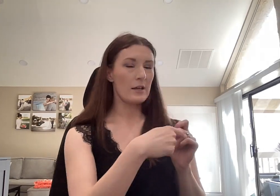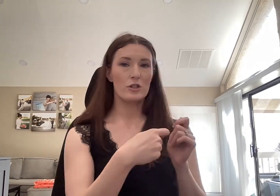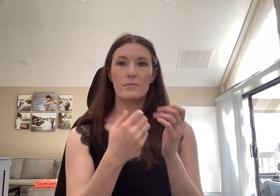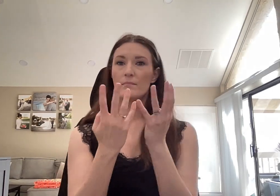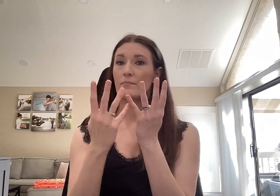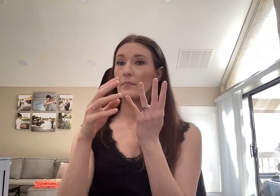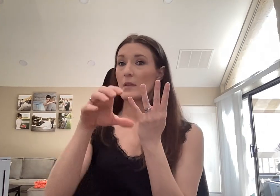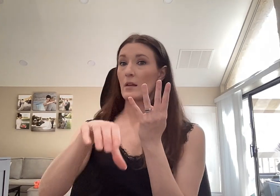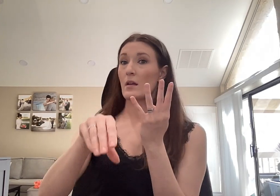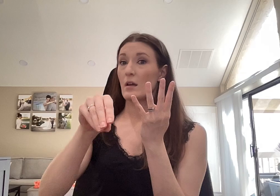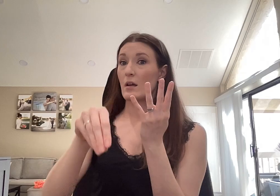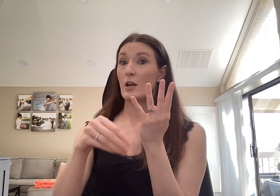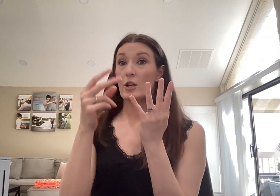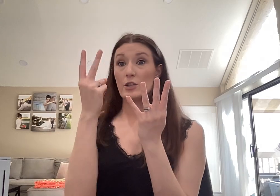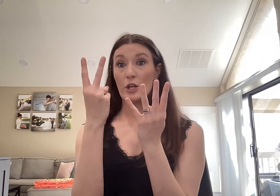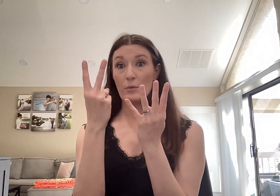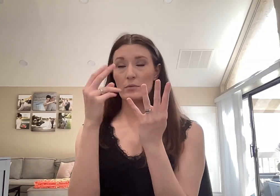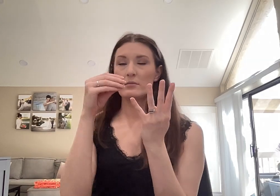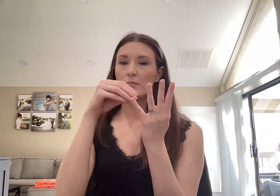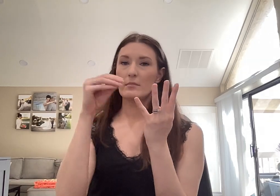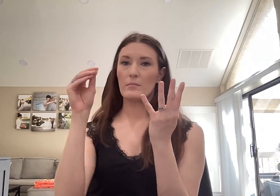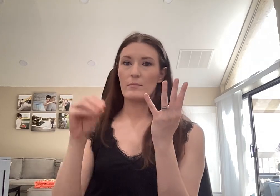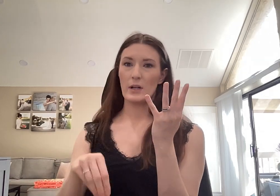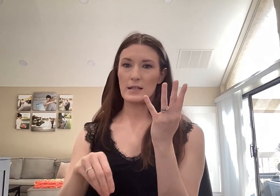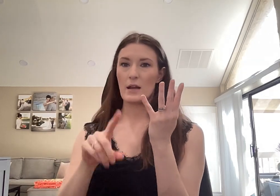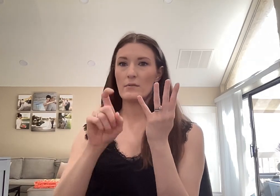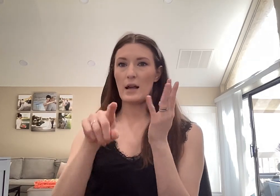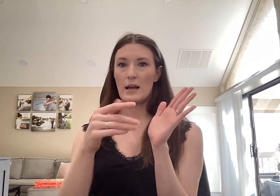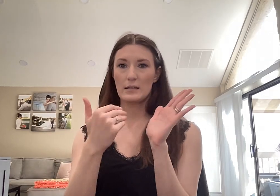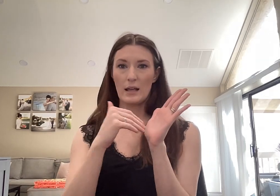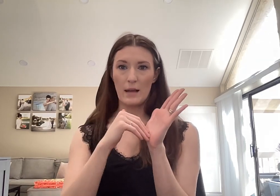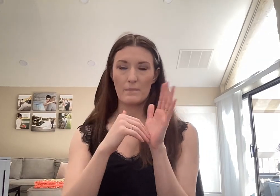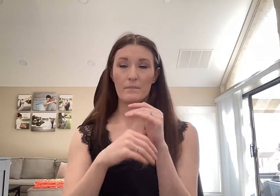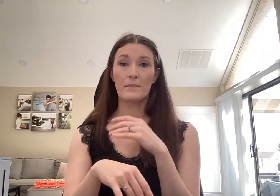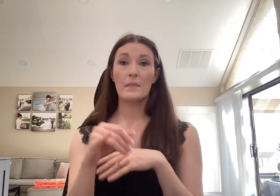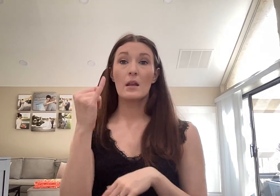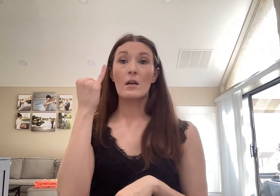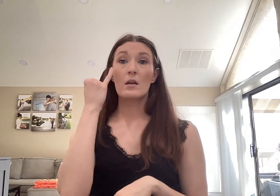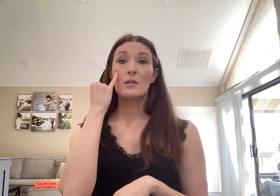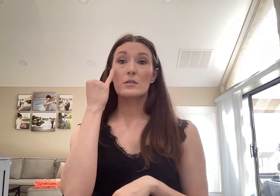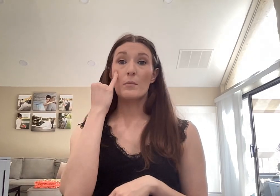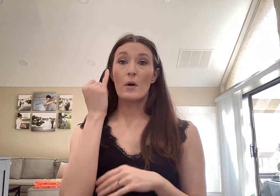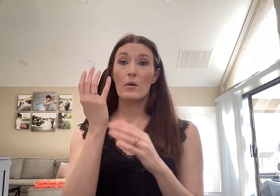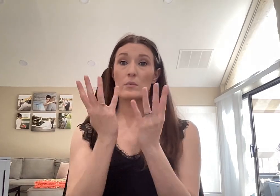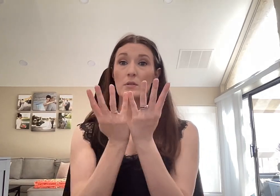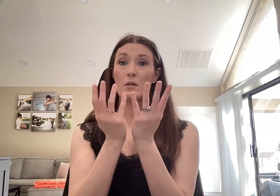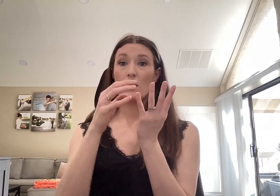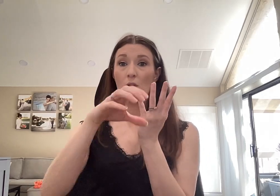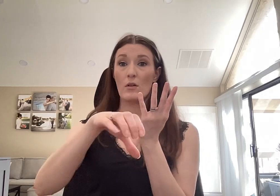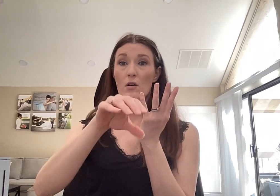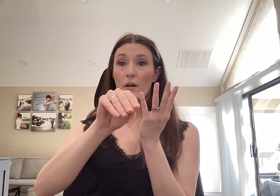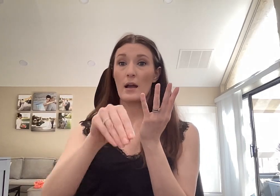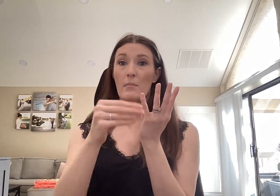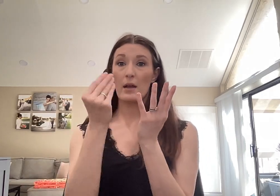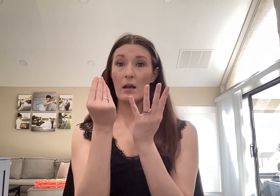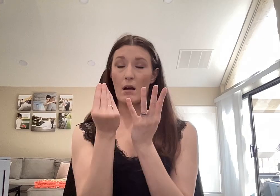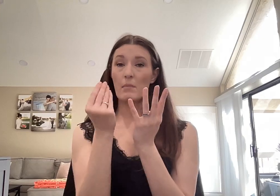fish. 2, put it down, ask again. Suppose the card I pick up